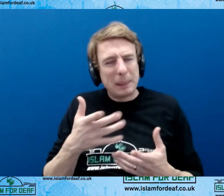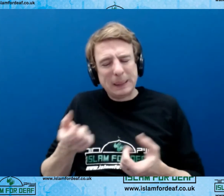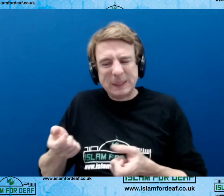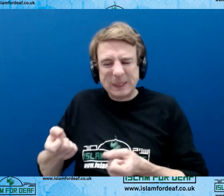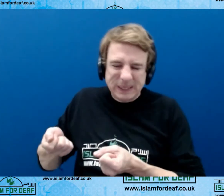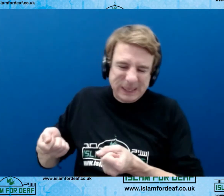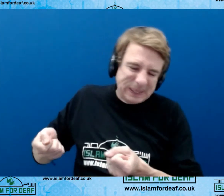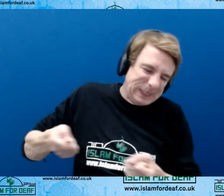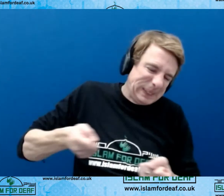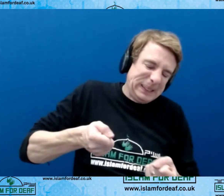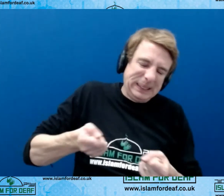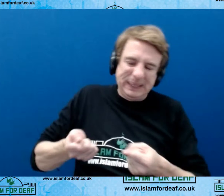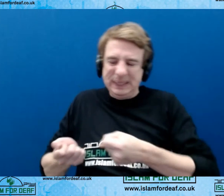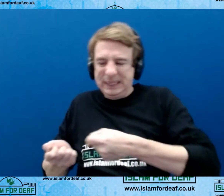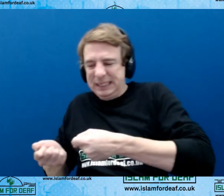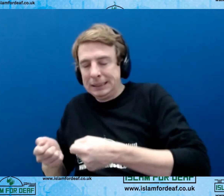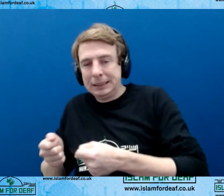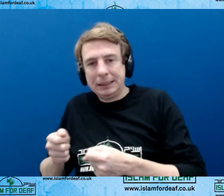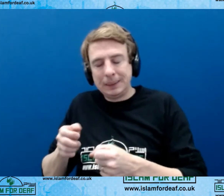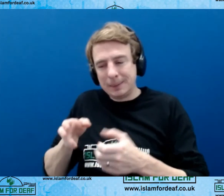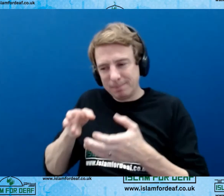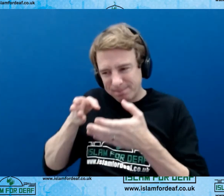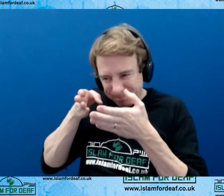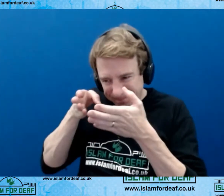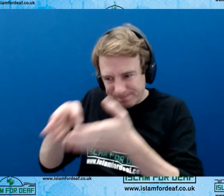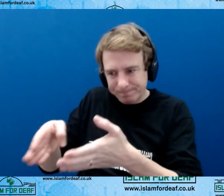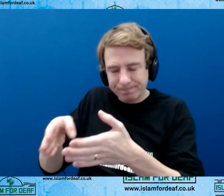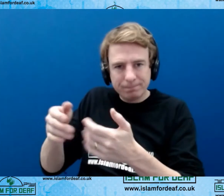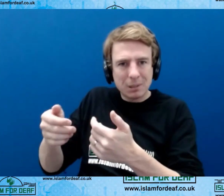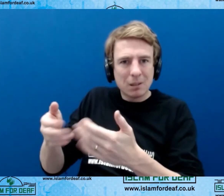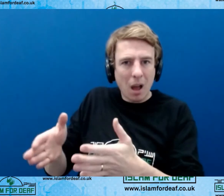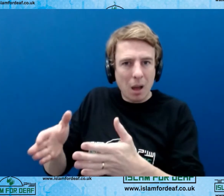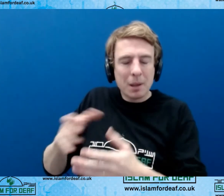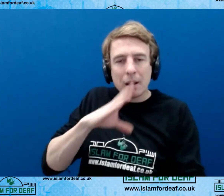Kaaba and tried to march them in that direction, they would not go.